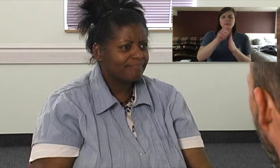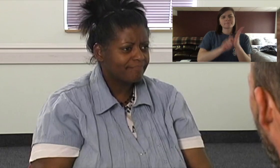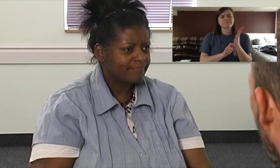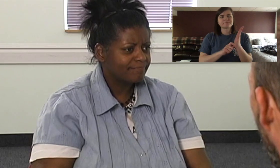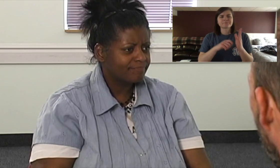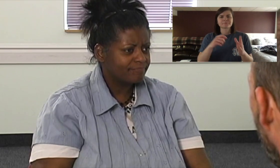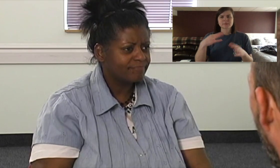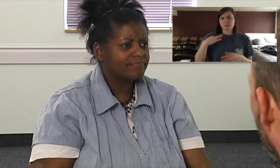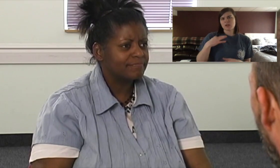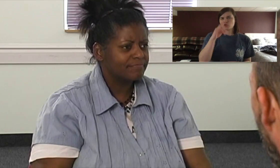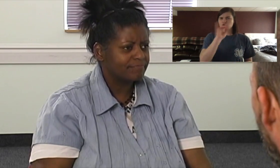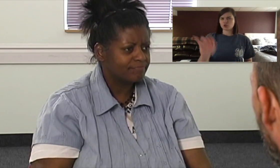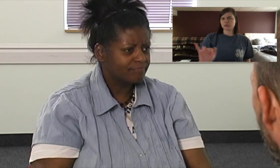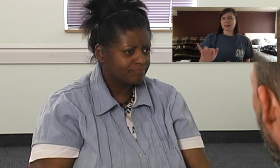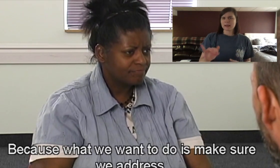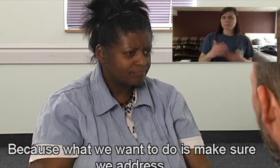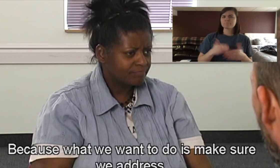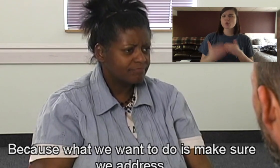out your applications.